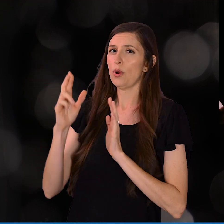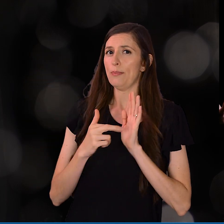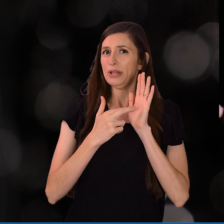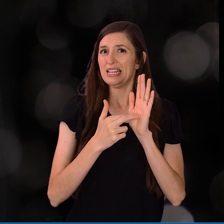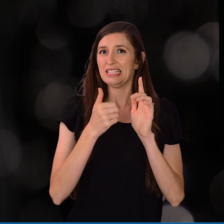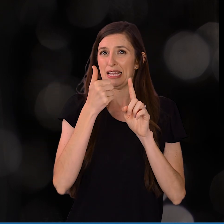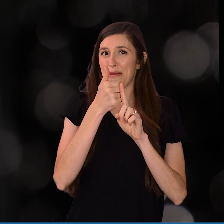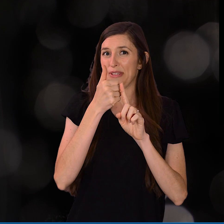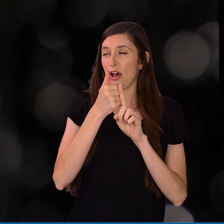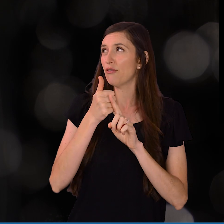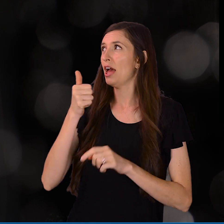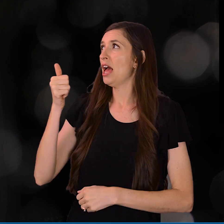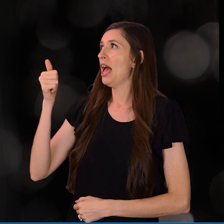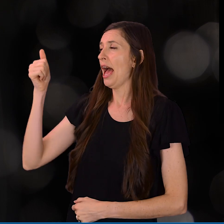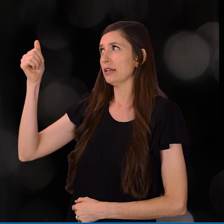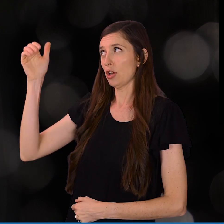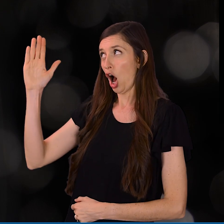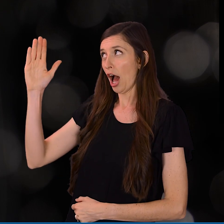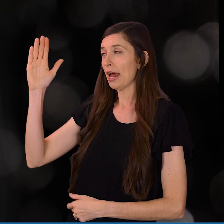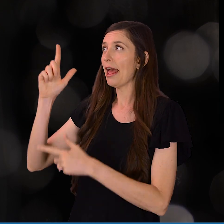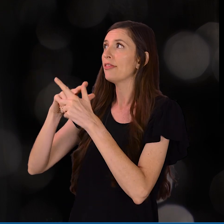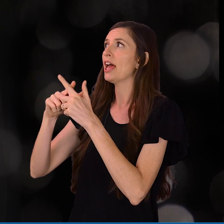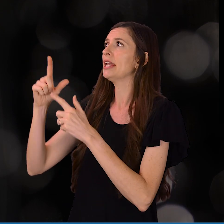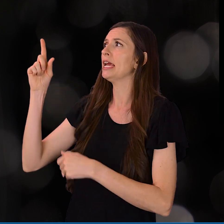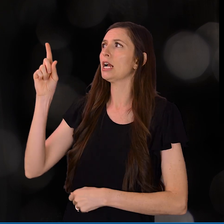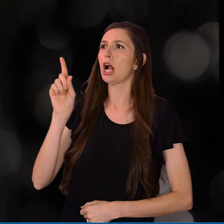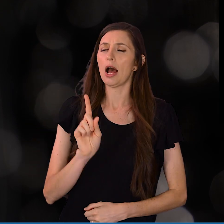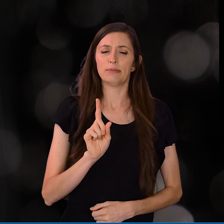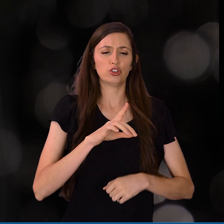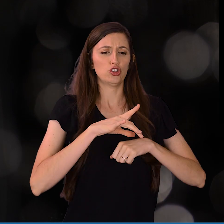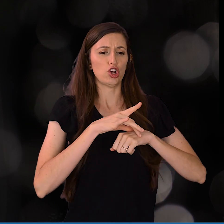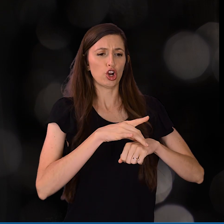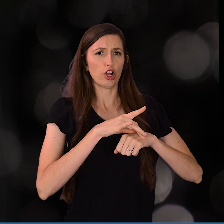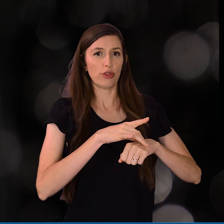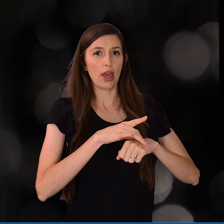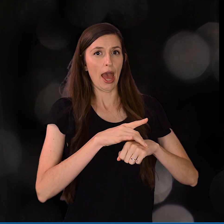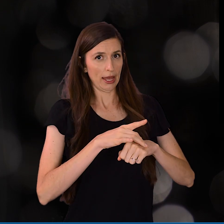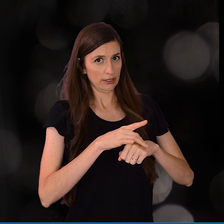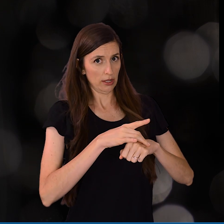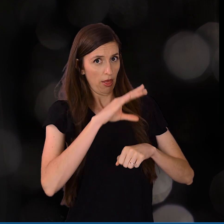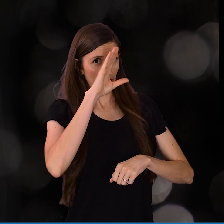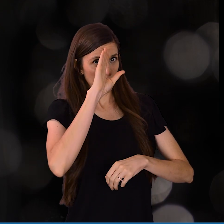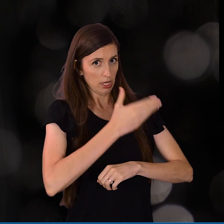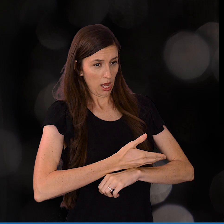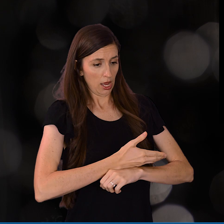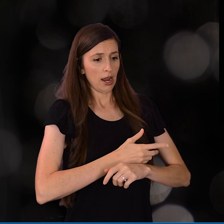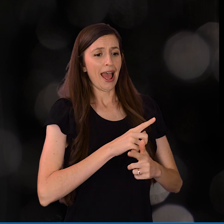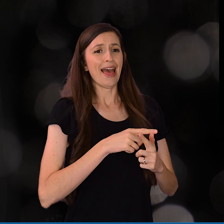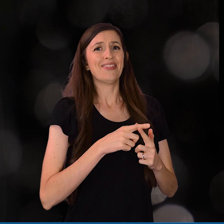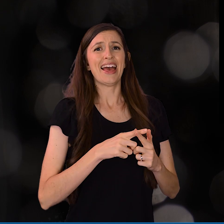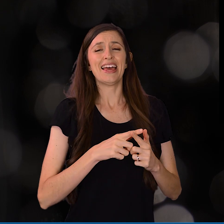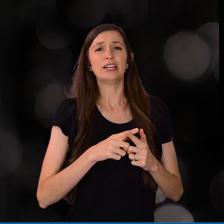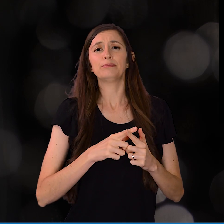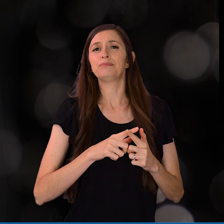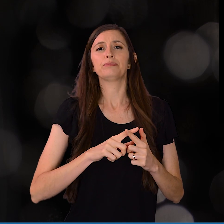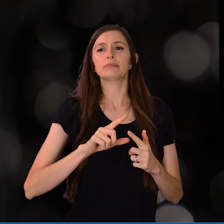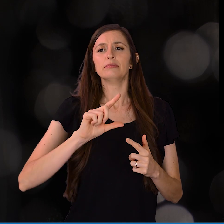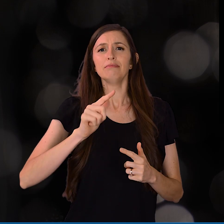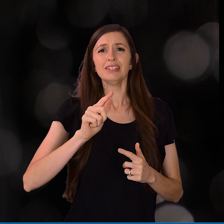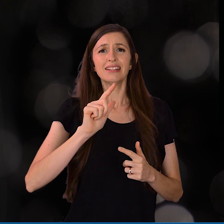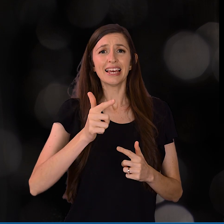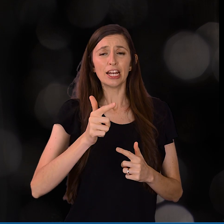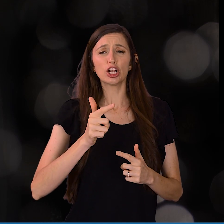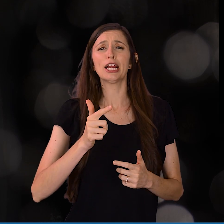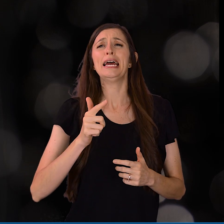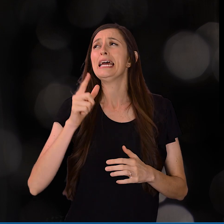the Father, and then he comes to earth as the Son, and then he comes to earth at Pentecost as the Spirit. And